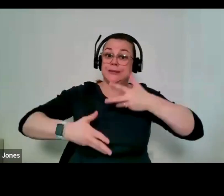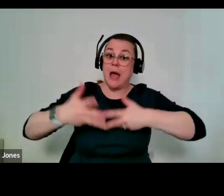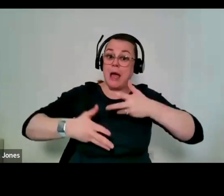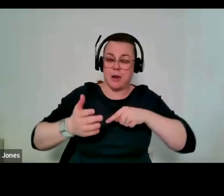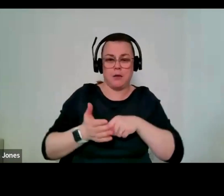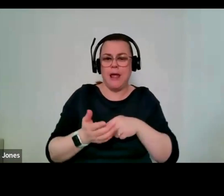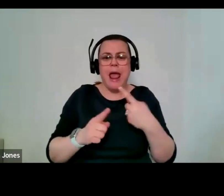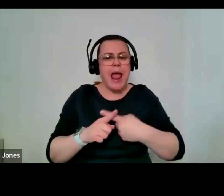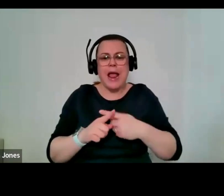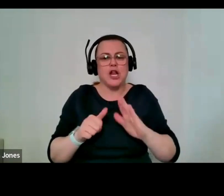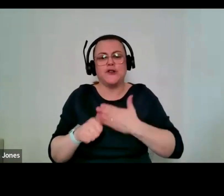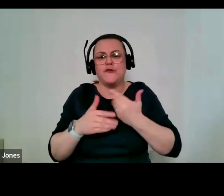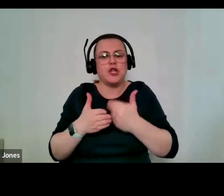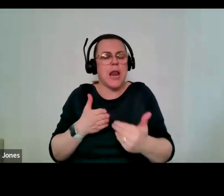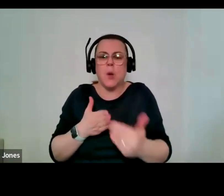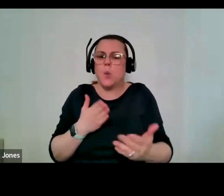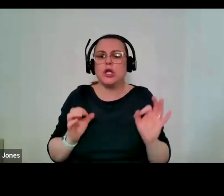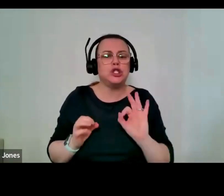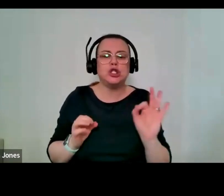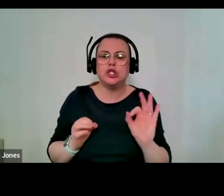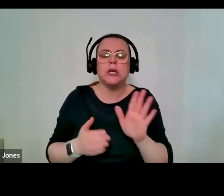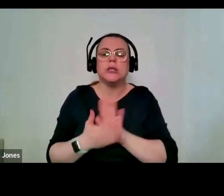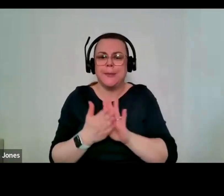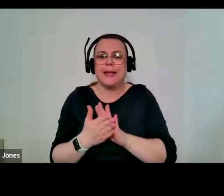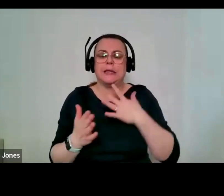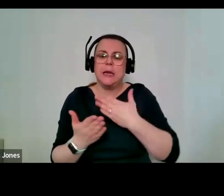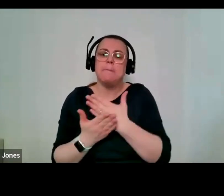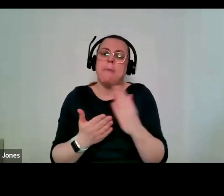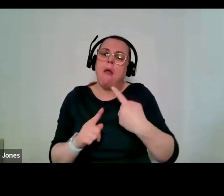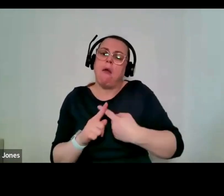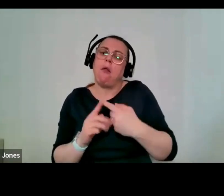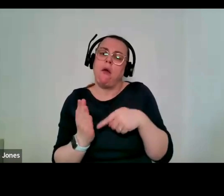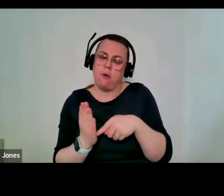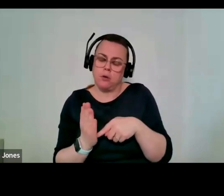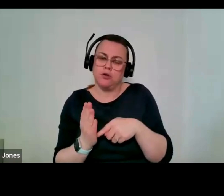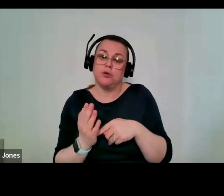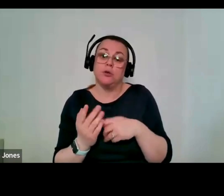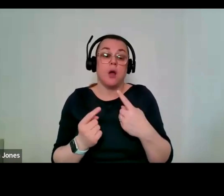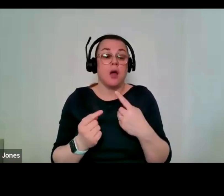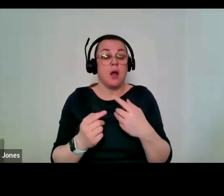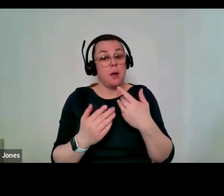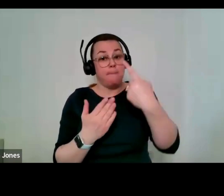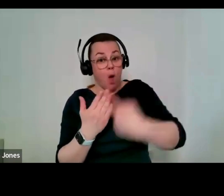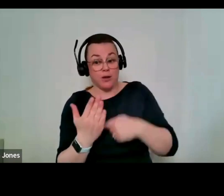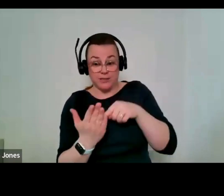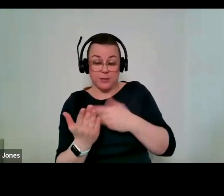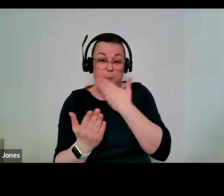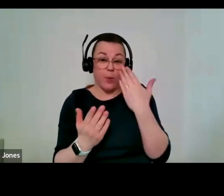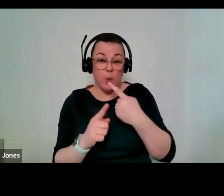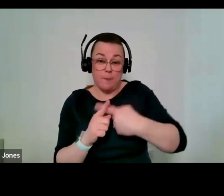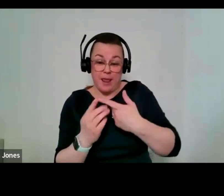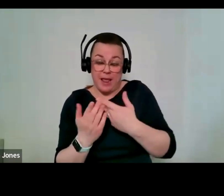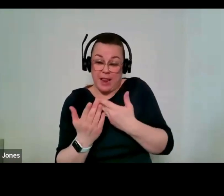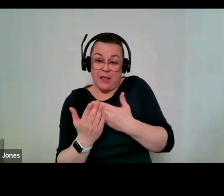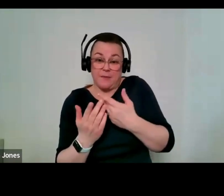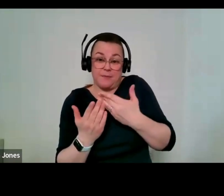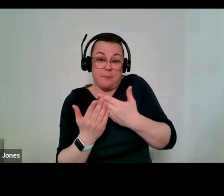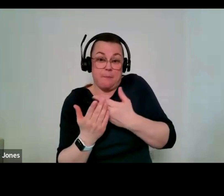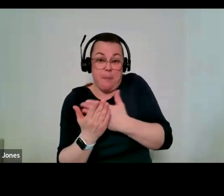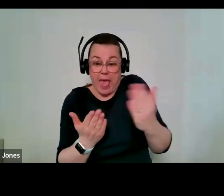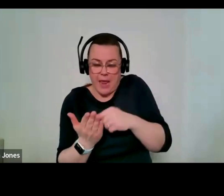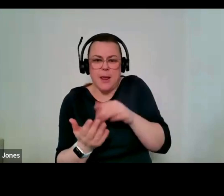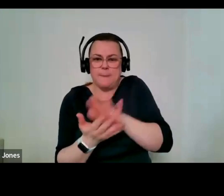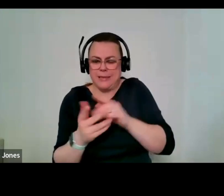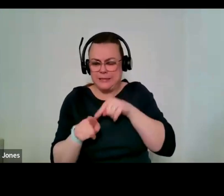English is not our first language. And having policies that are not in plain English can also mean that they can be really difficult